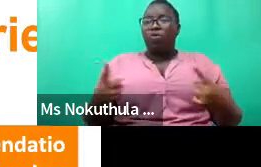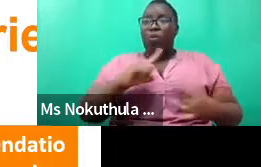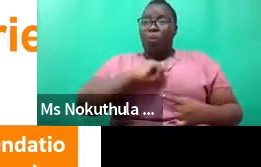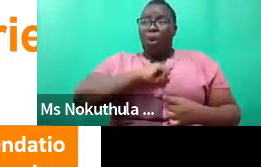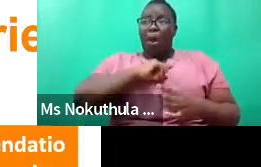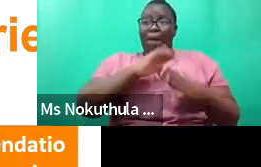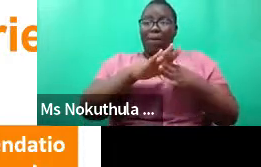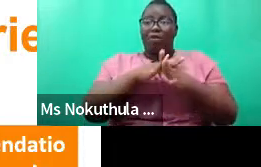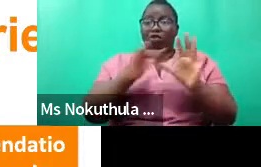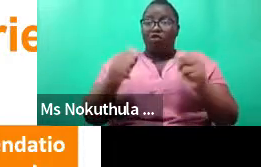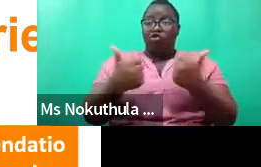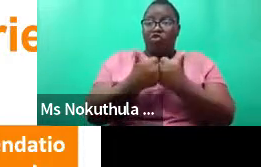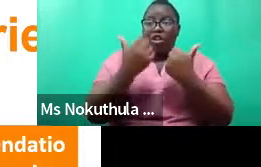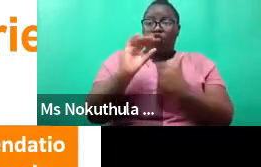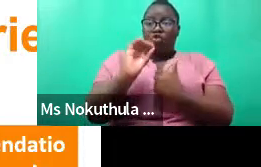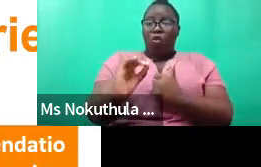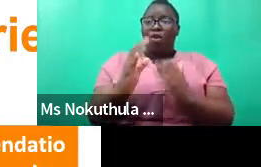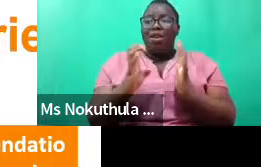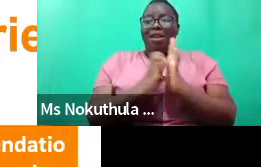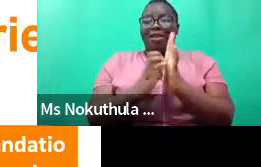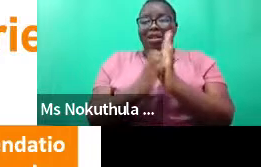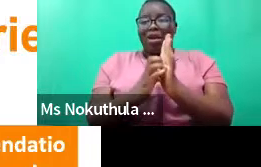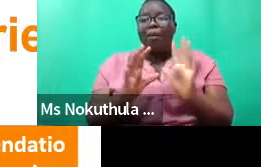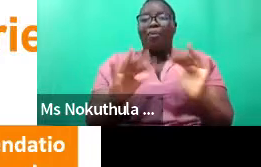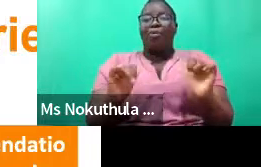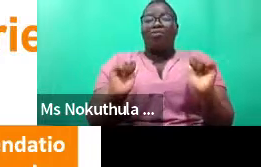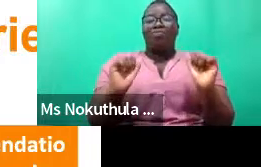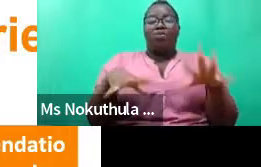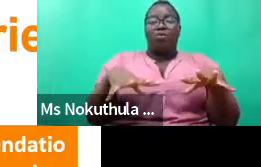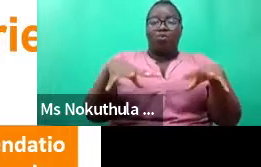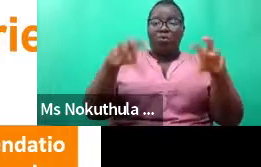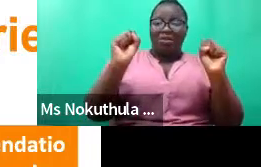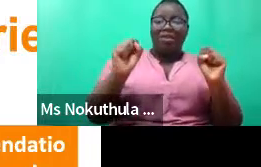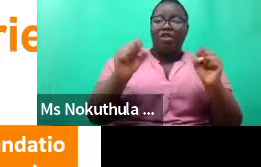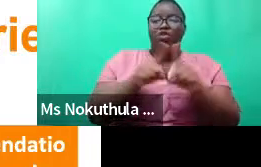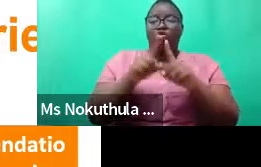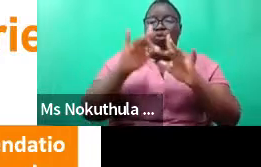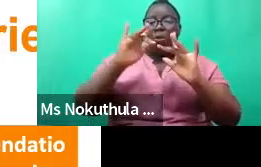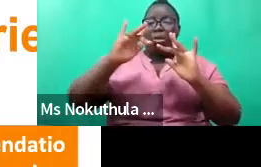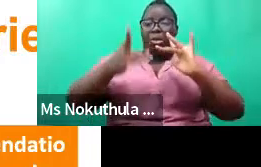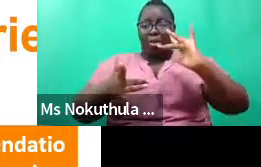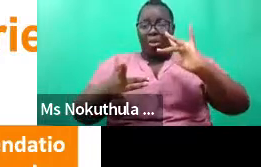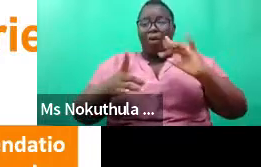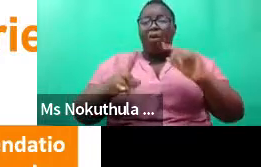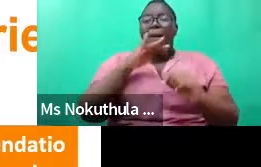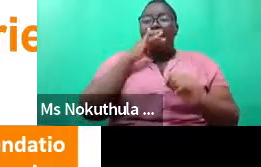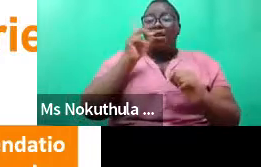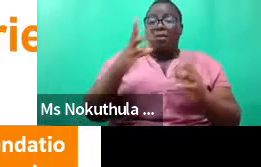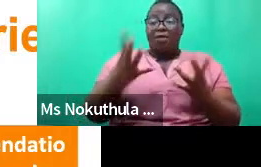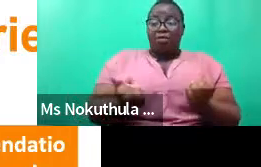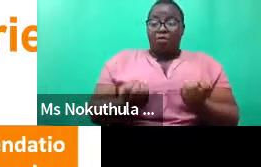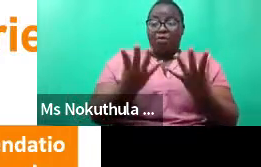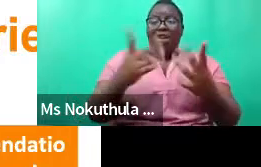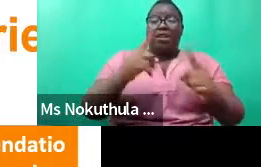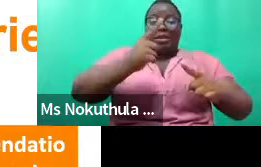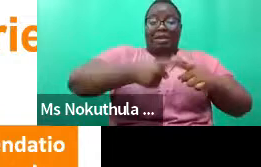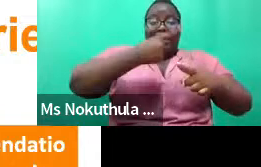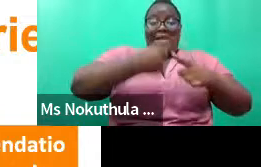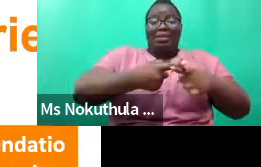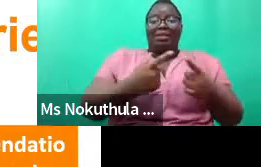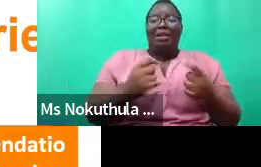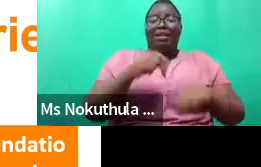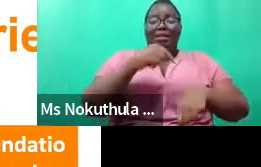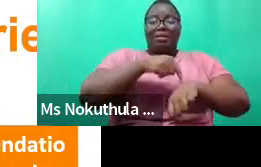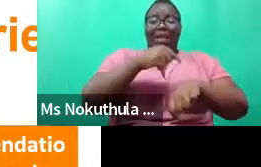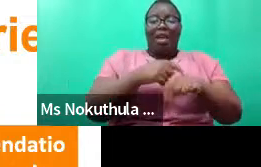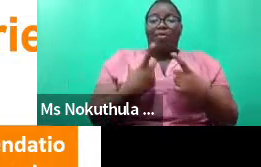shedding, poor internet connectivities. So they need to be provided with extra time in doing that. And they show that UJ